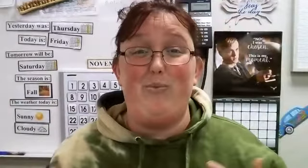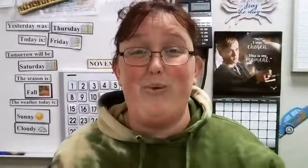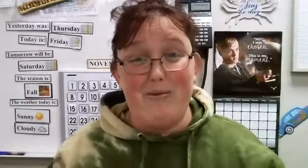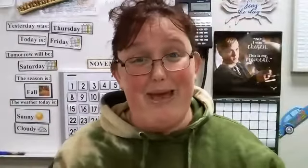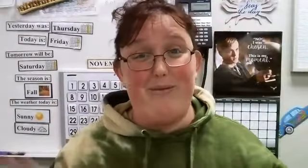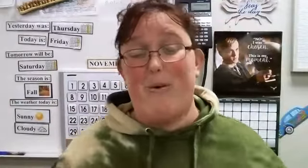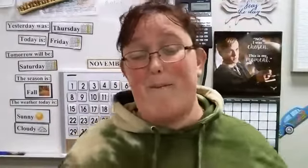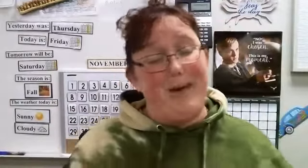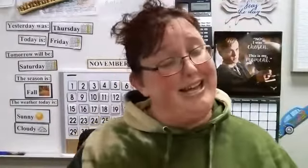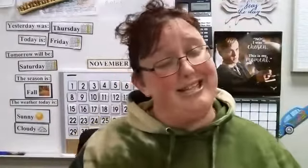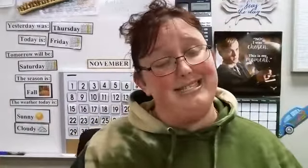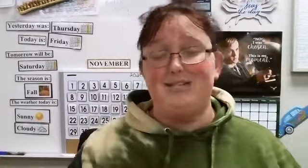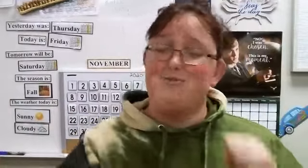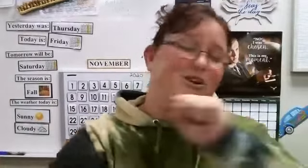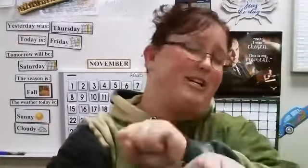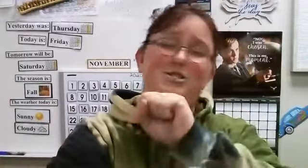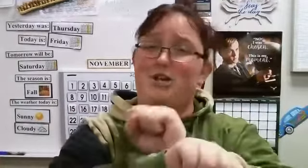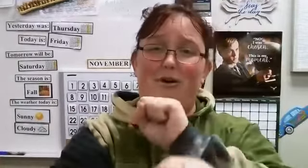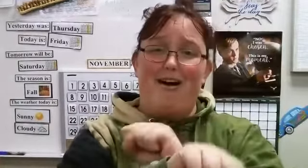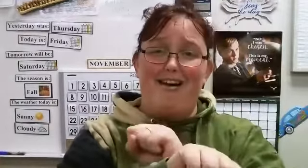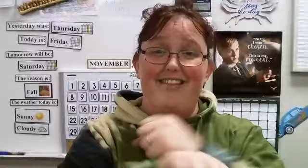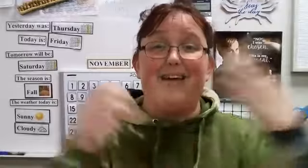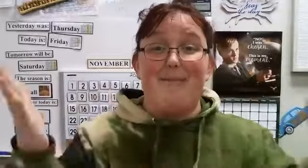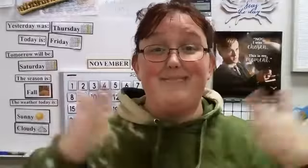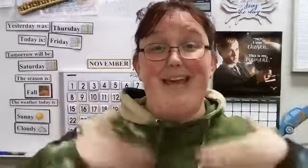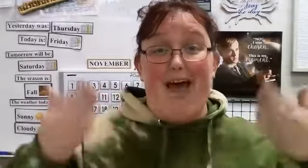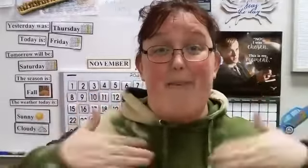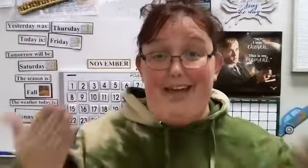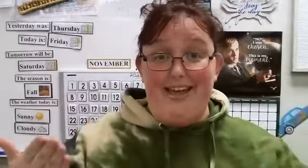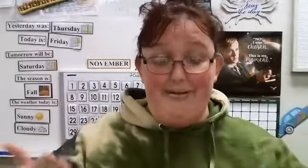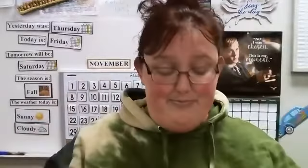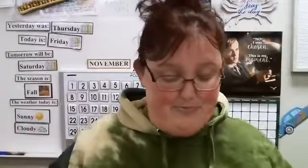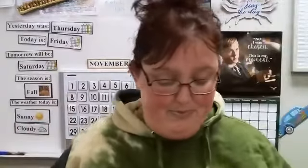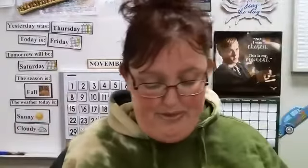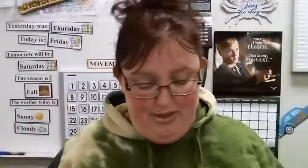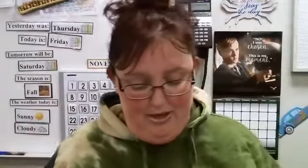we will make when we're back in this classroom working so hard, that makes me happy.